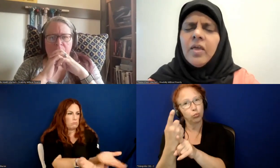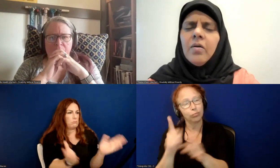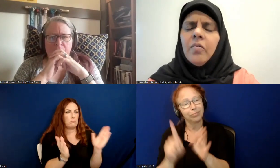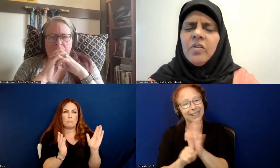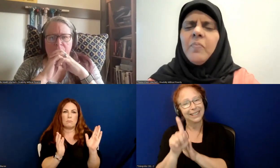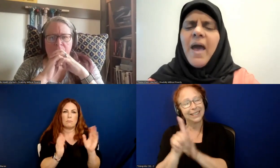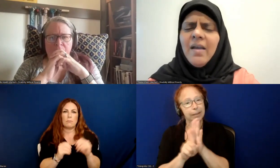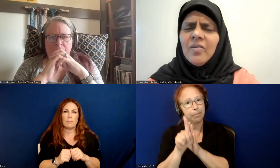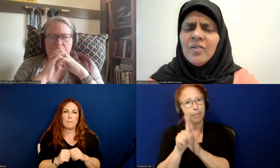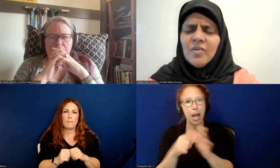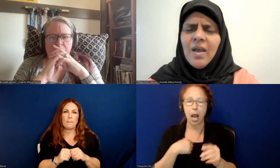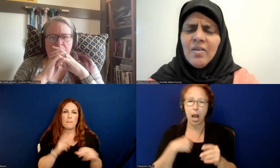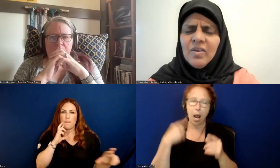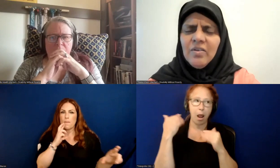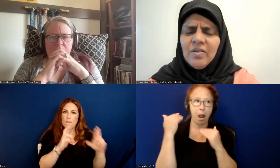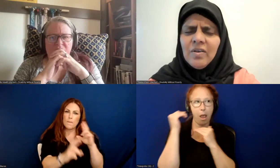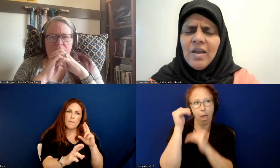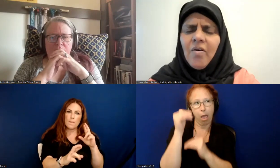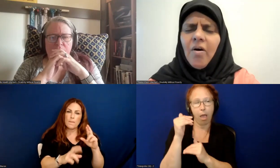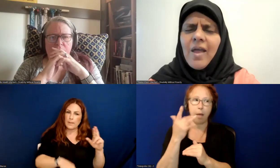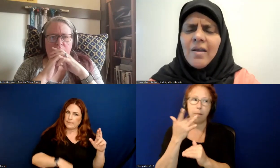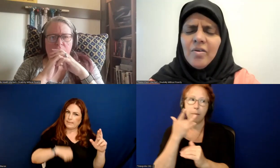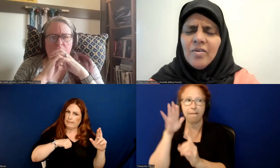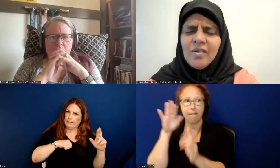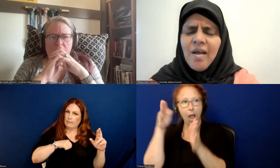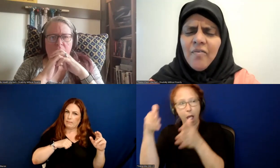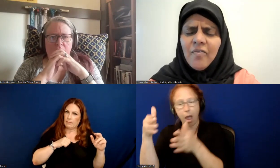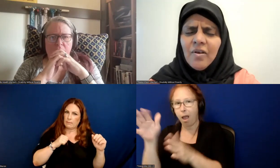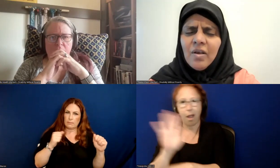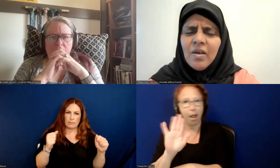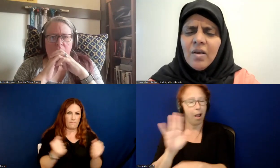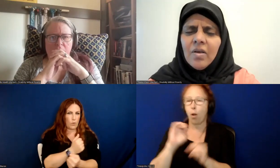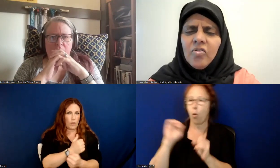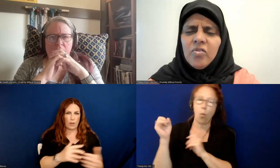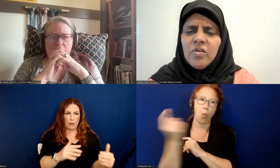with respect and dignity and all that good stuff,